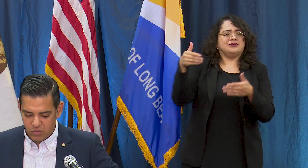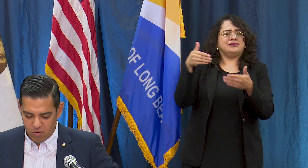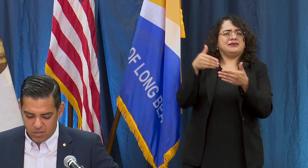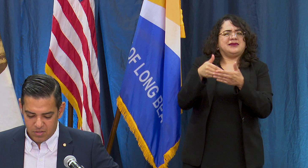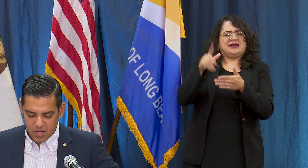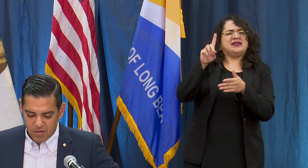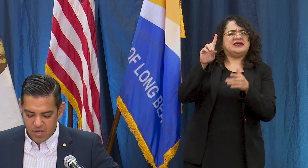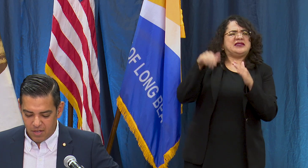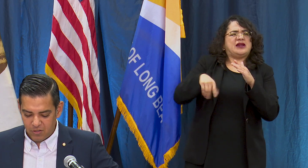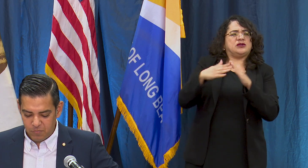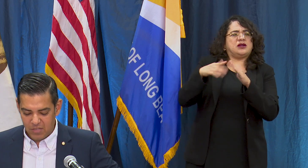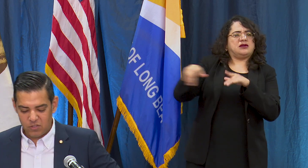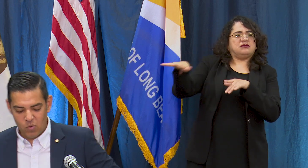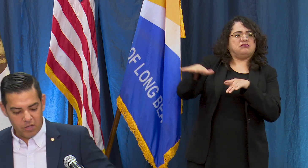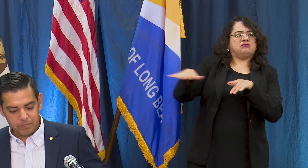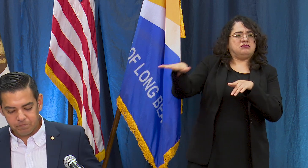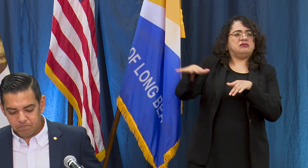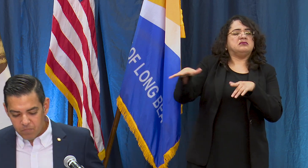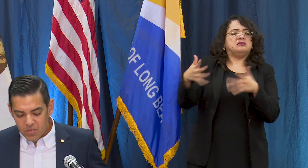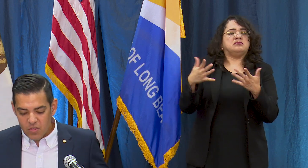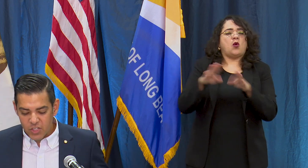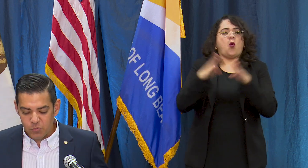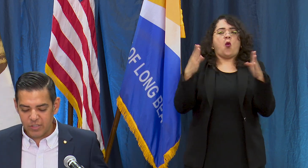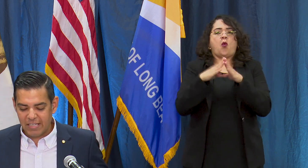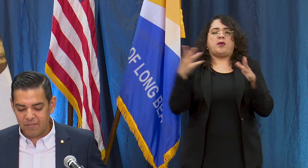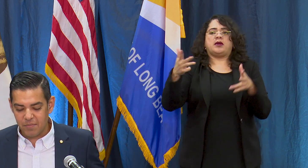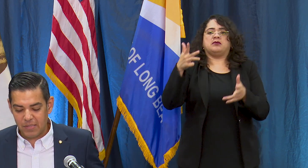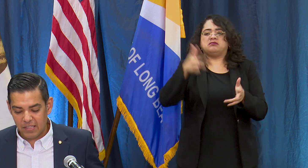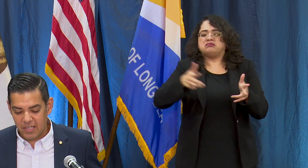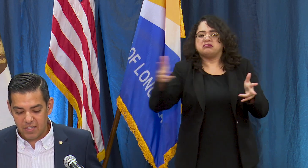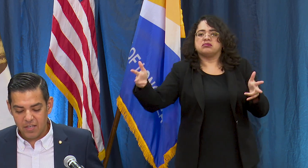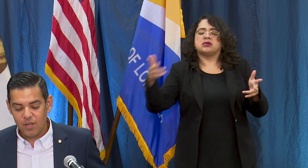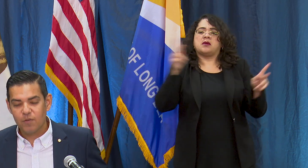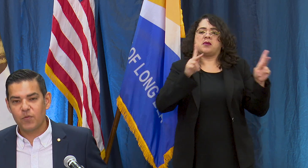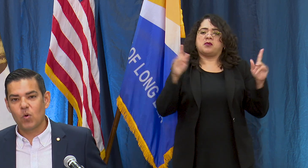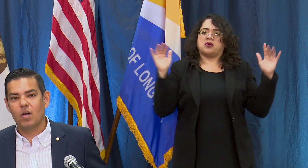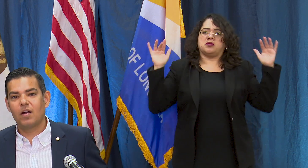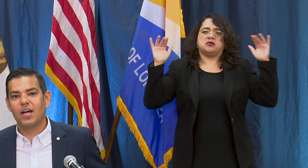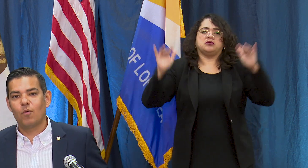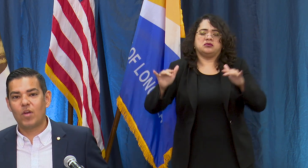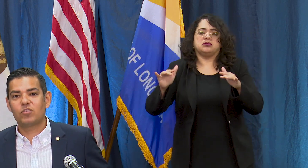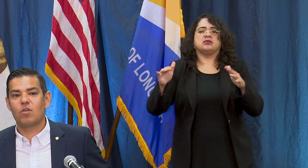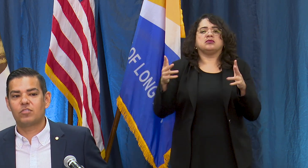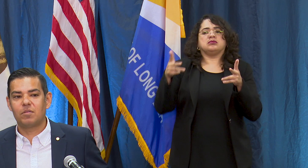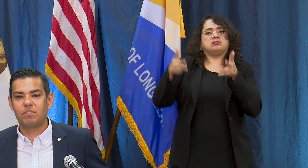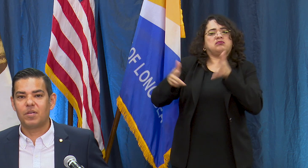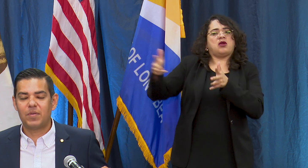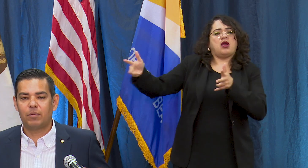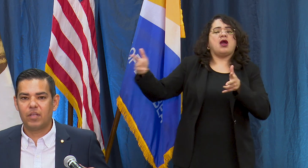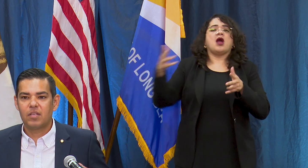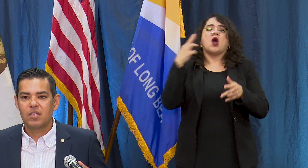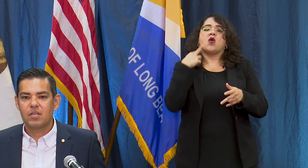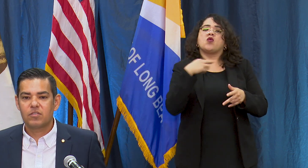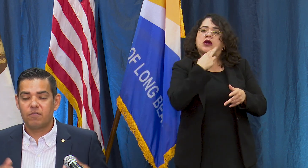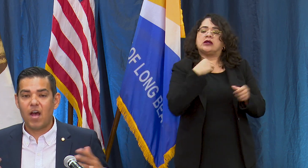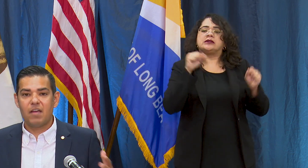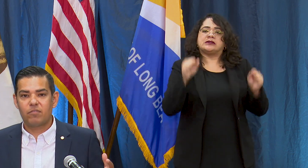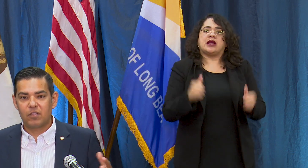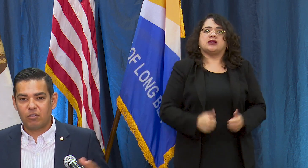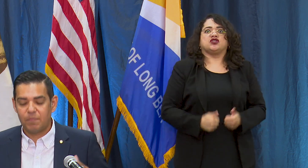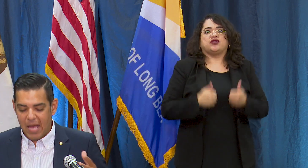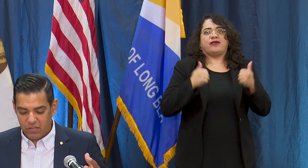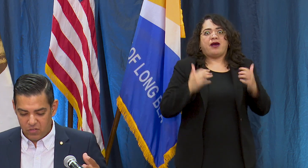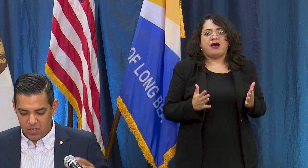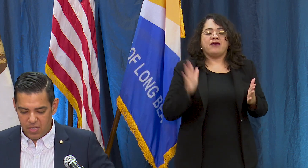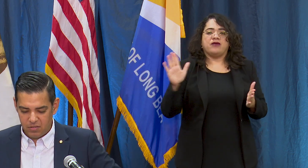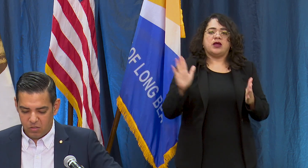their restaurant space as well. This will give the ability for restaurants to be able to survive so